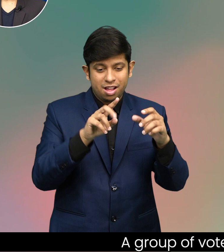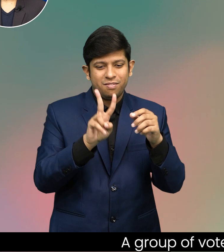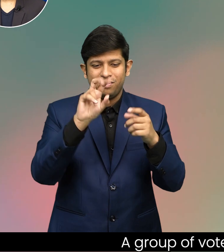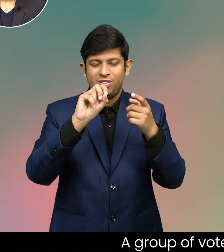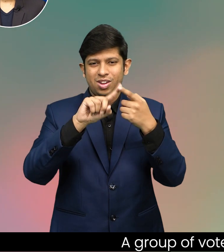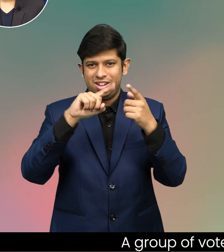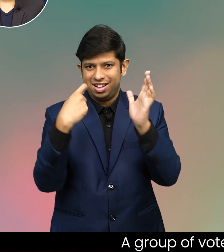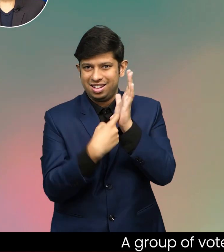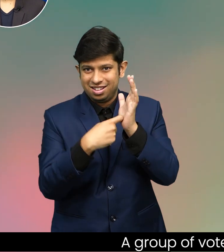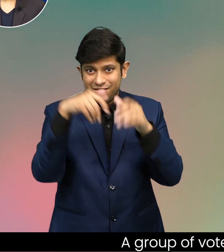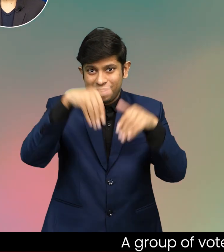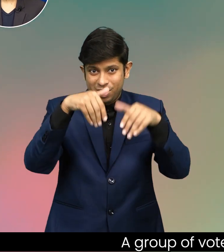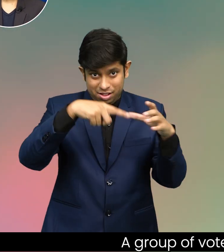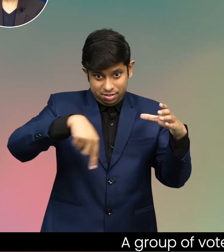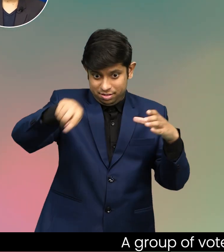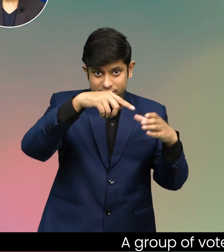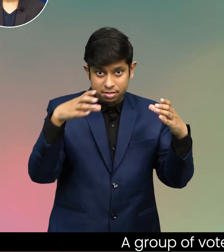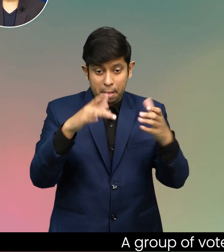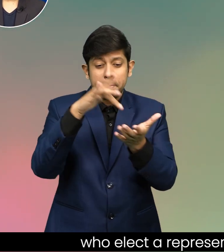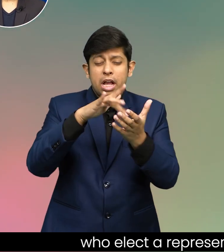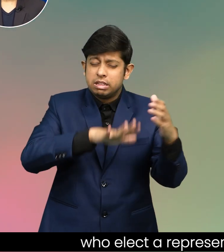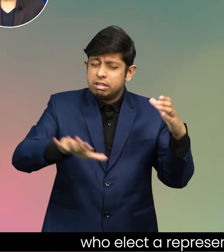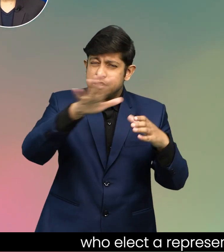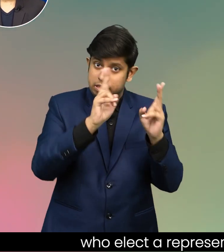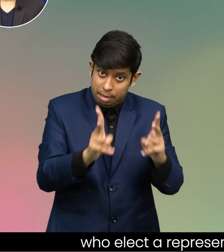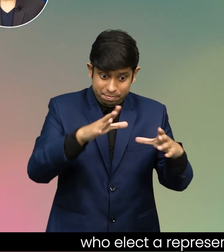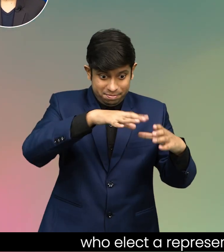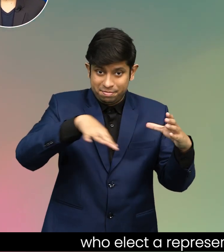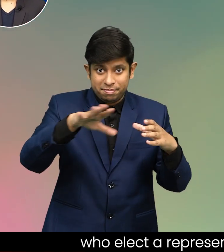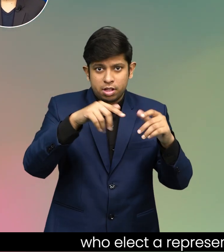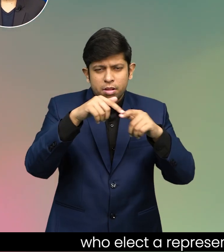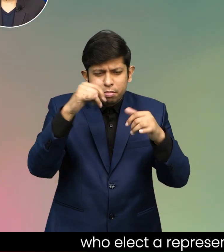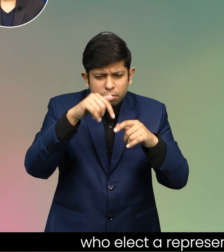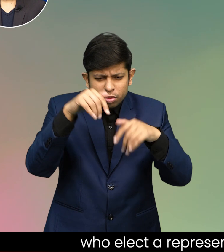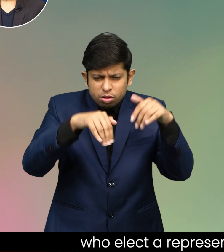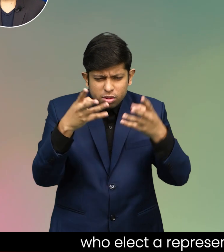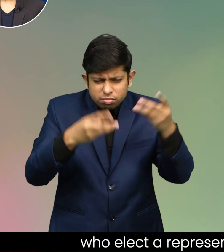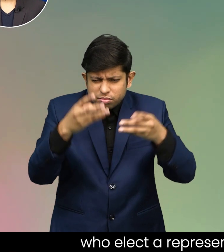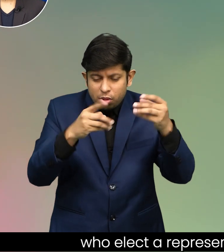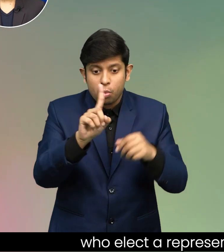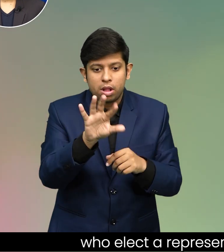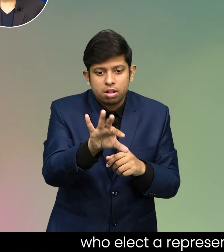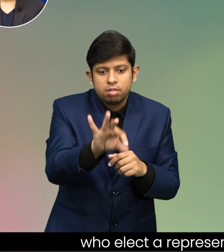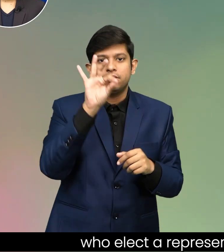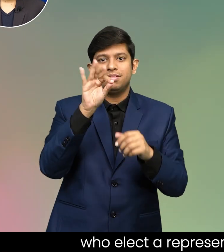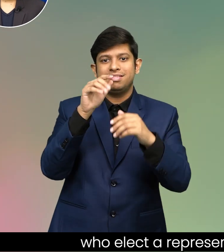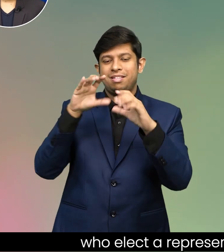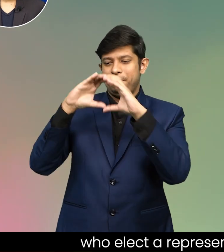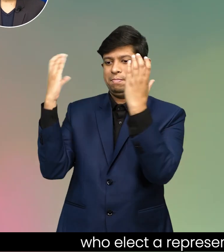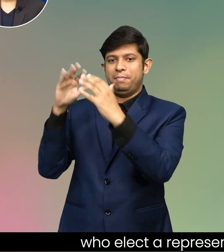A group of voters in a specified area who elect a representative to a legislative body.